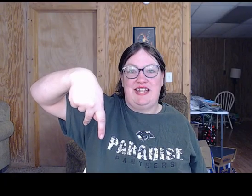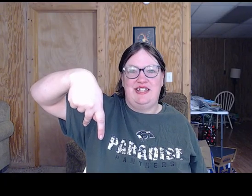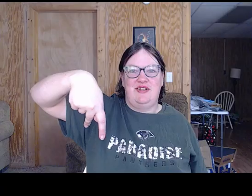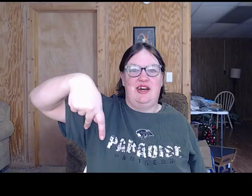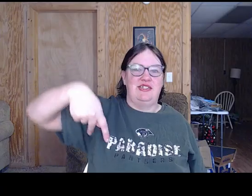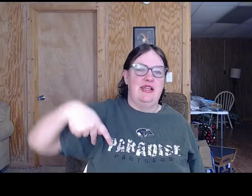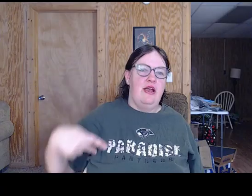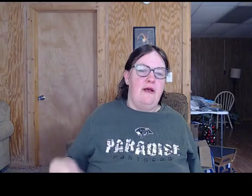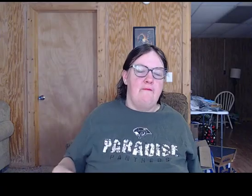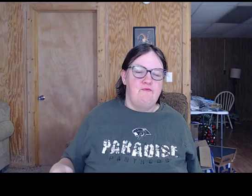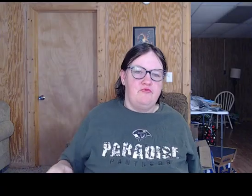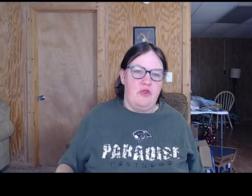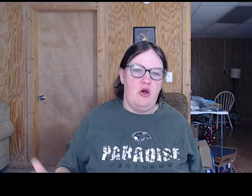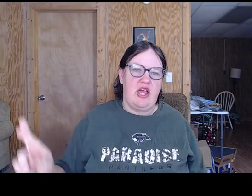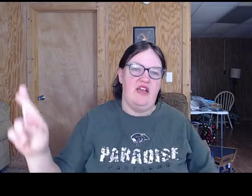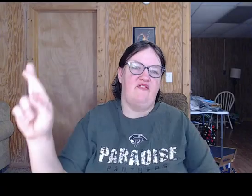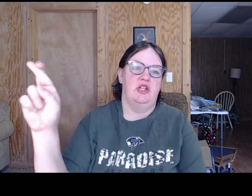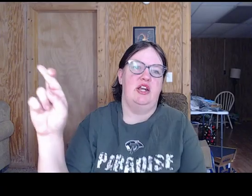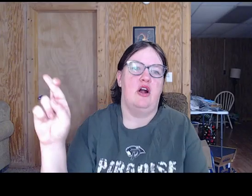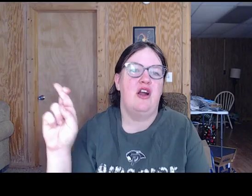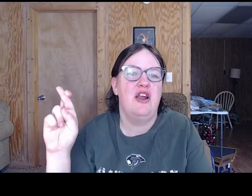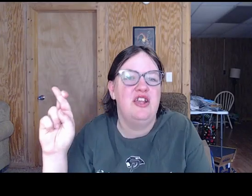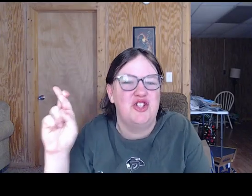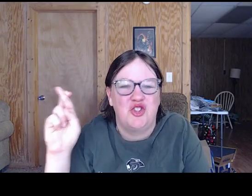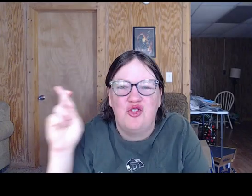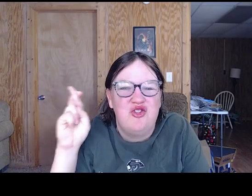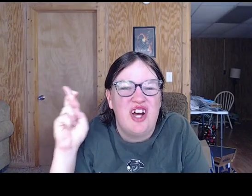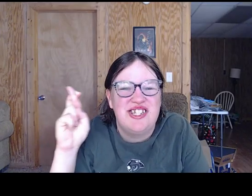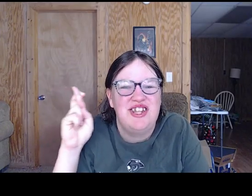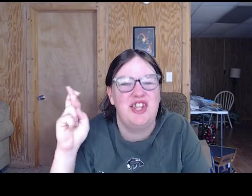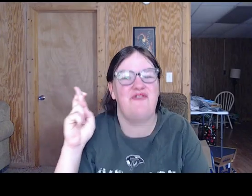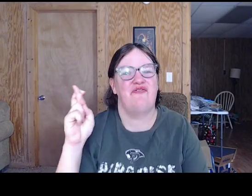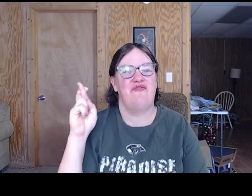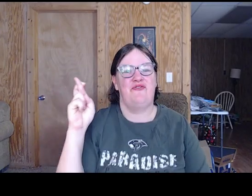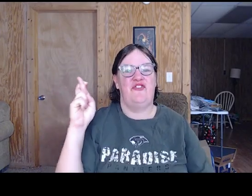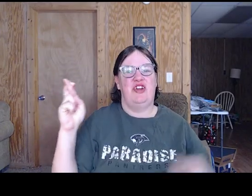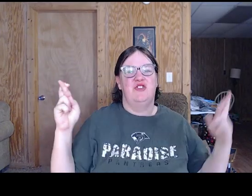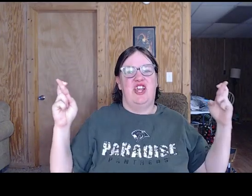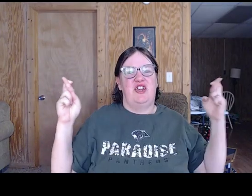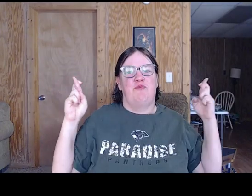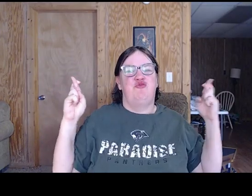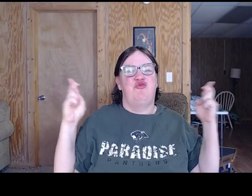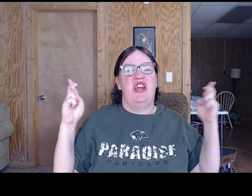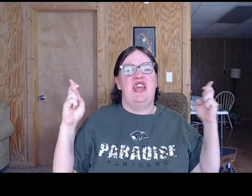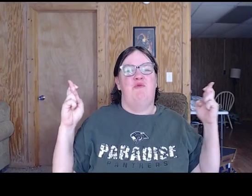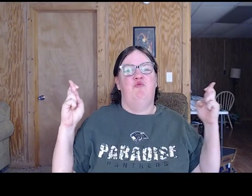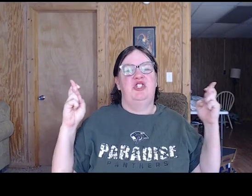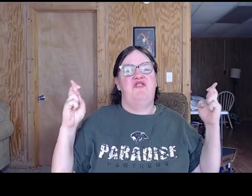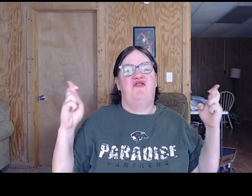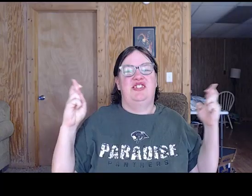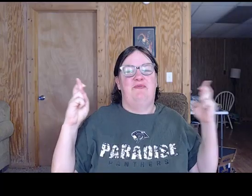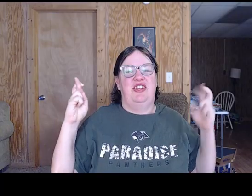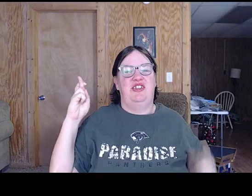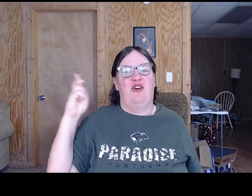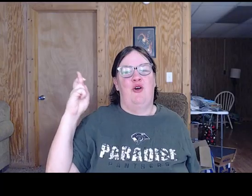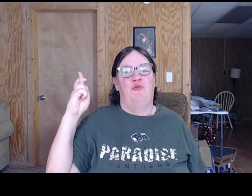to us. Okay, for letter R, you're just crossing fingers like you're praying and wishing for something to go